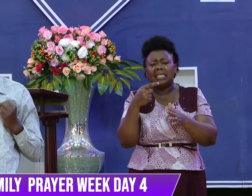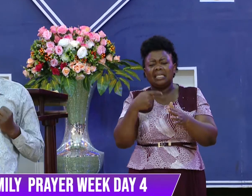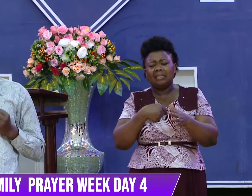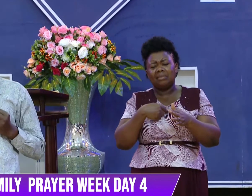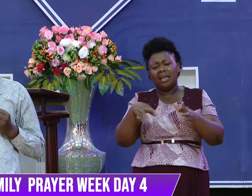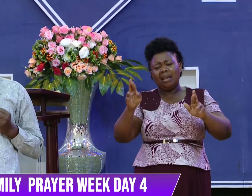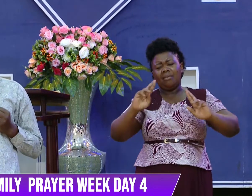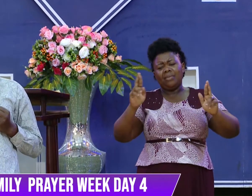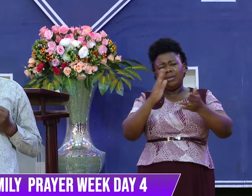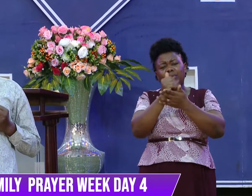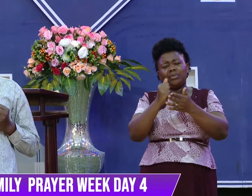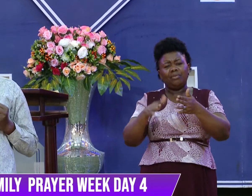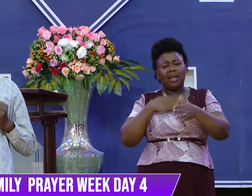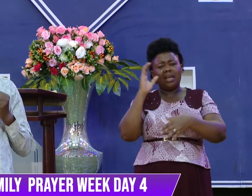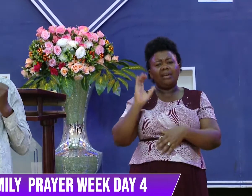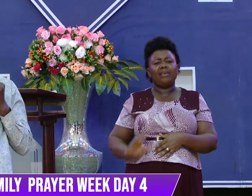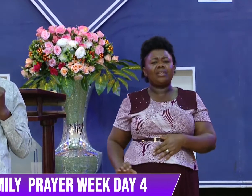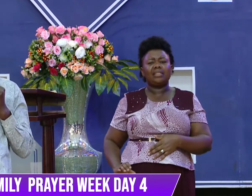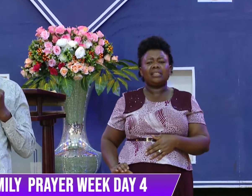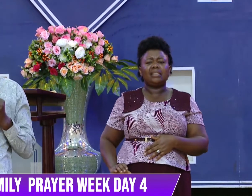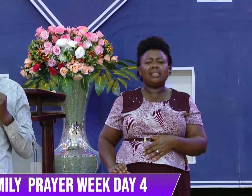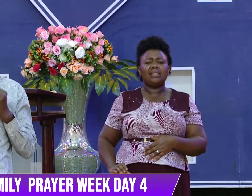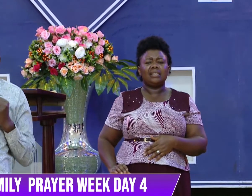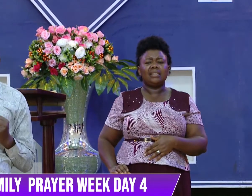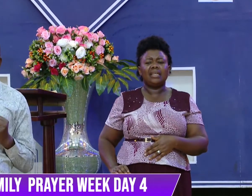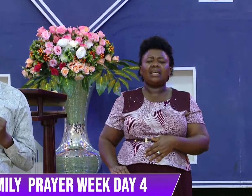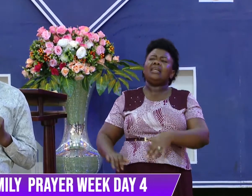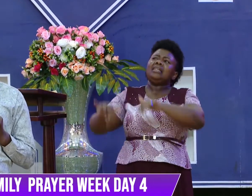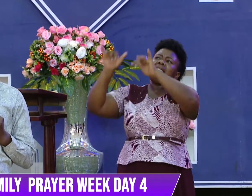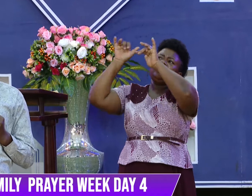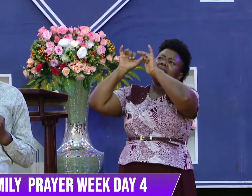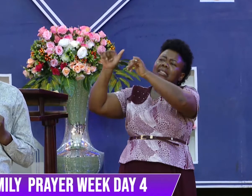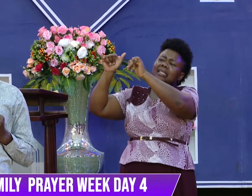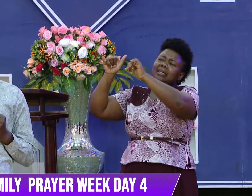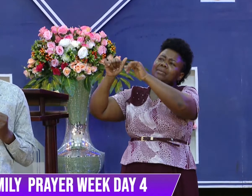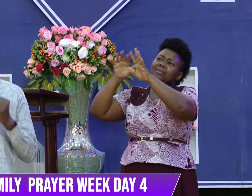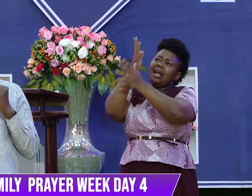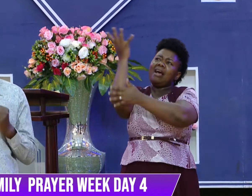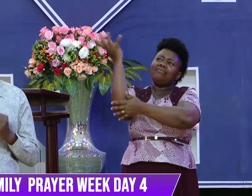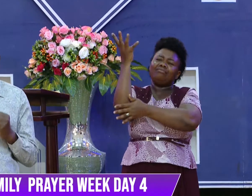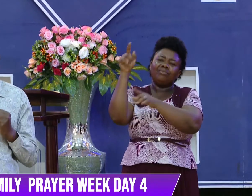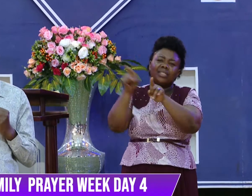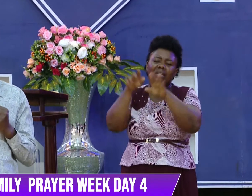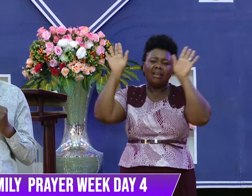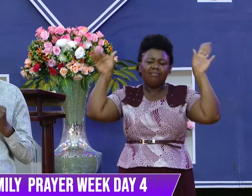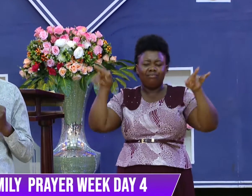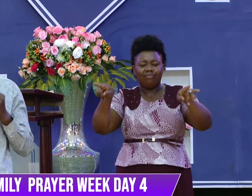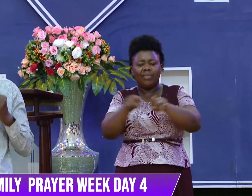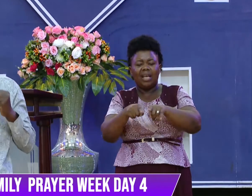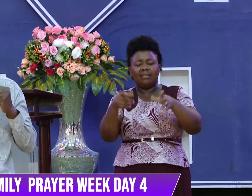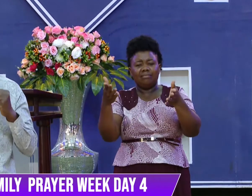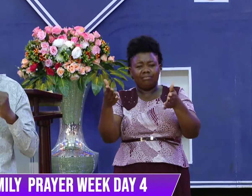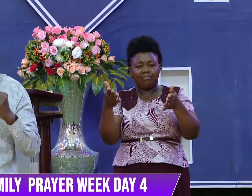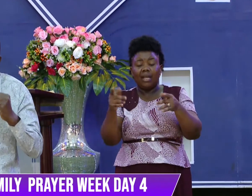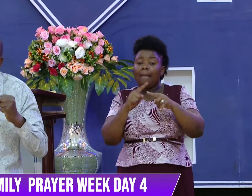well. And you say, because of my character, I'm ready to sleep on a tree like a bird, that I may blow